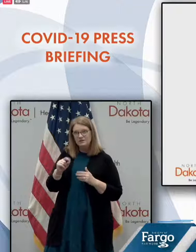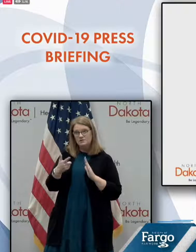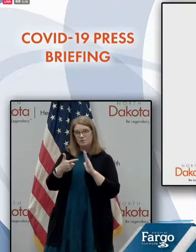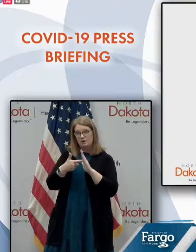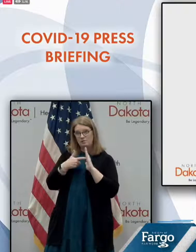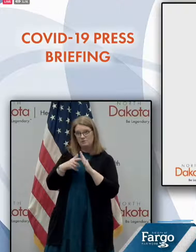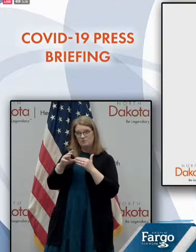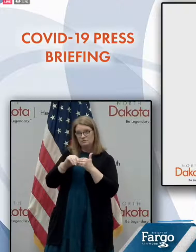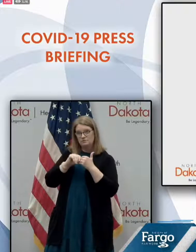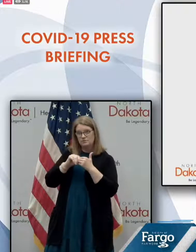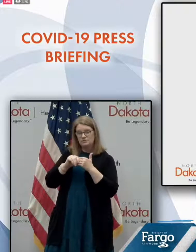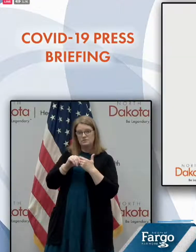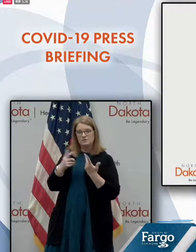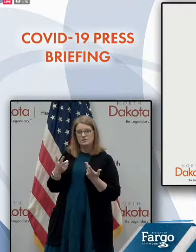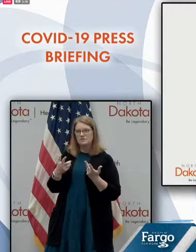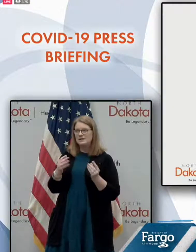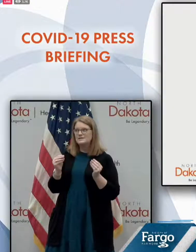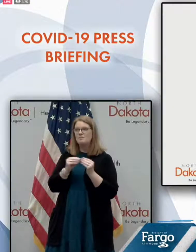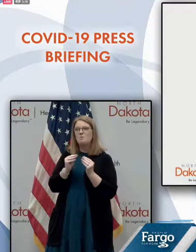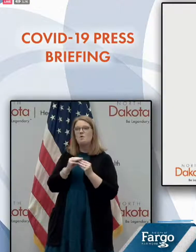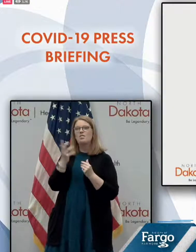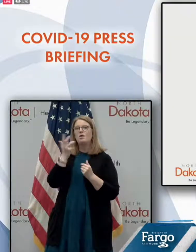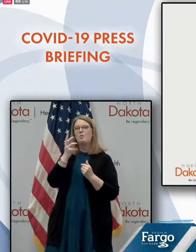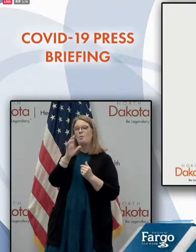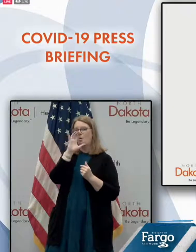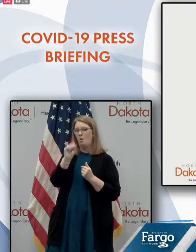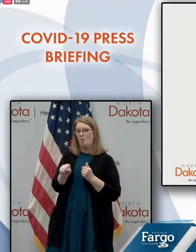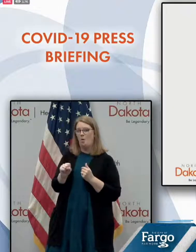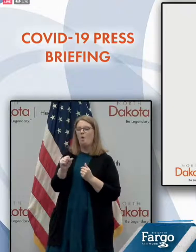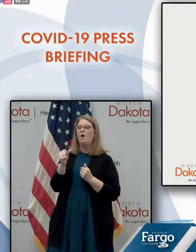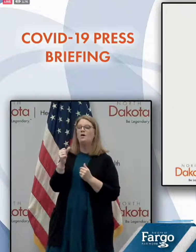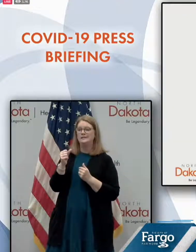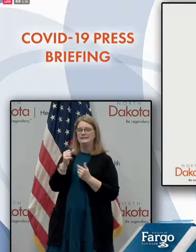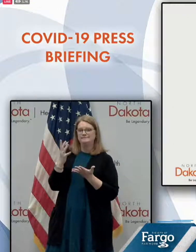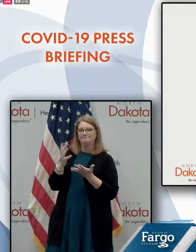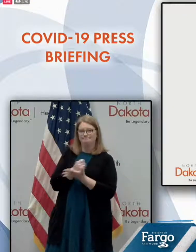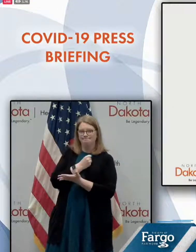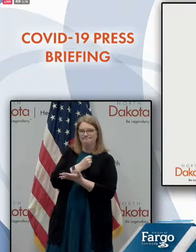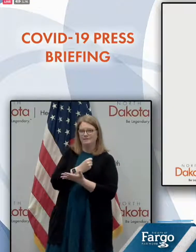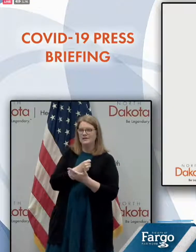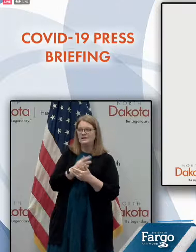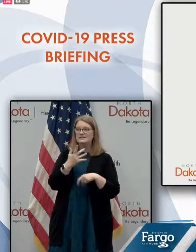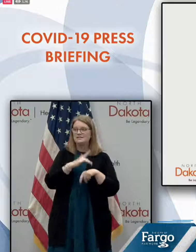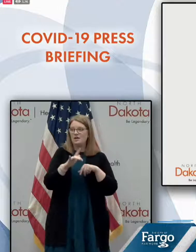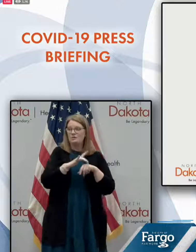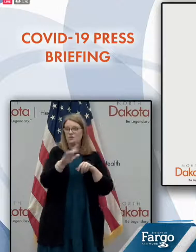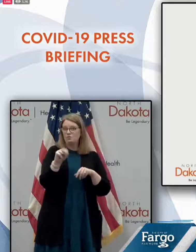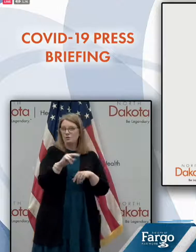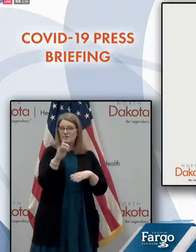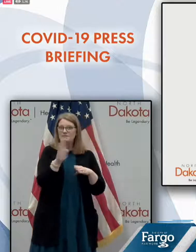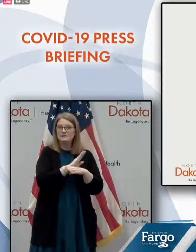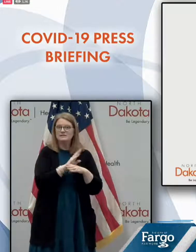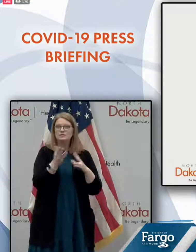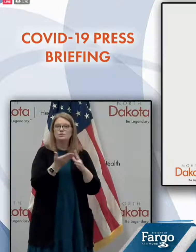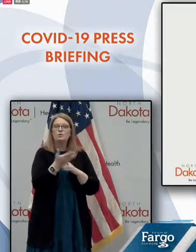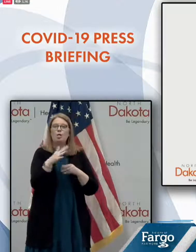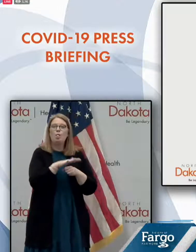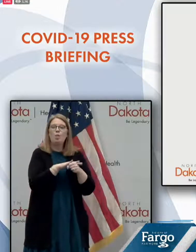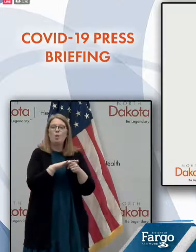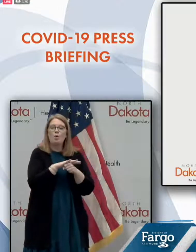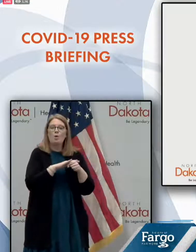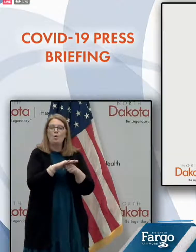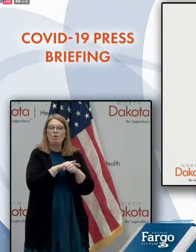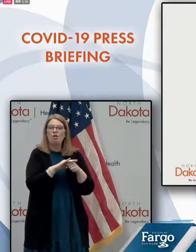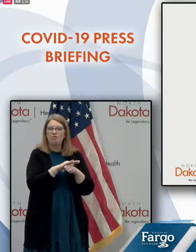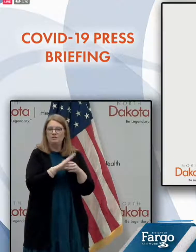requirements for forgiveness, making it even more appealing. The PPP is available to North Dakota businesses through your local lender. You can learn more about